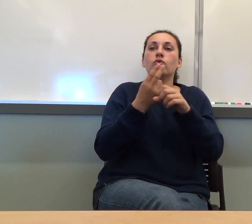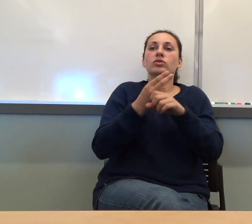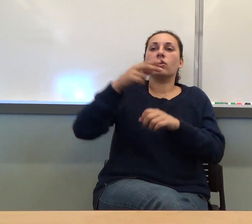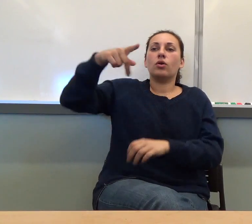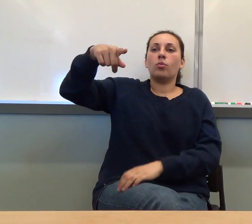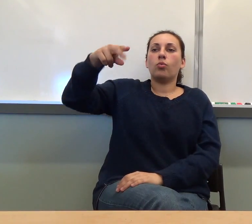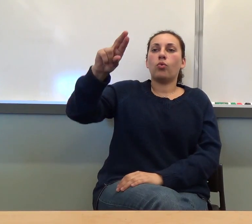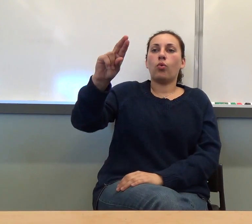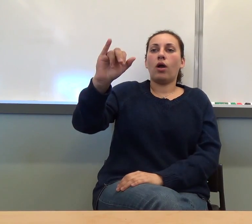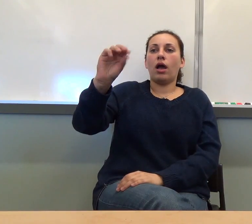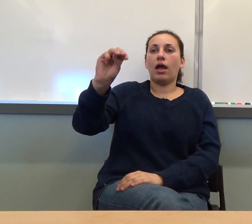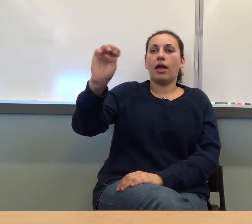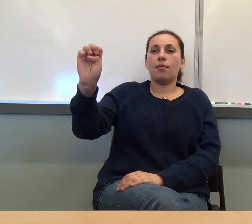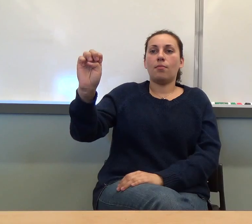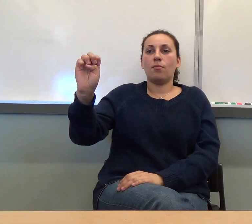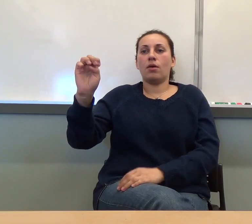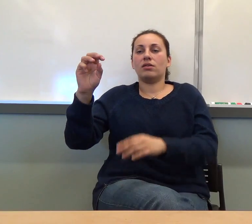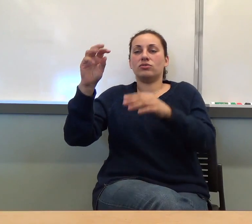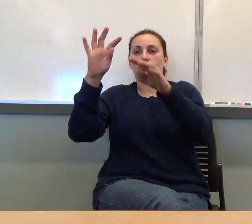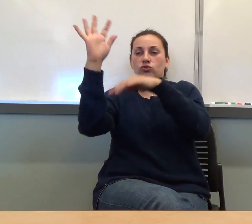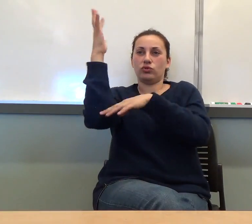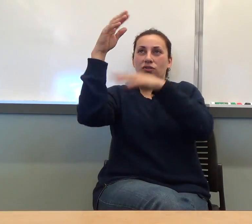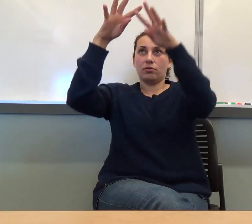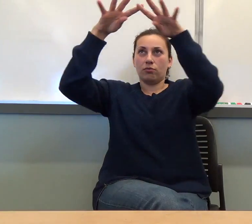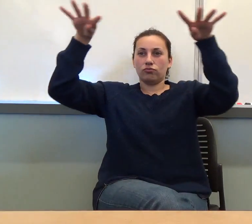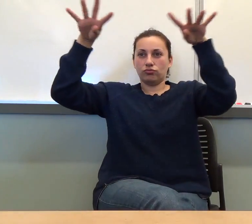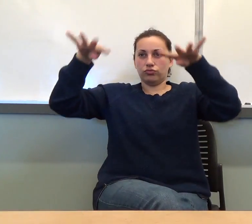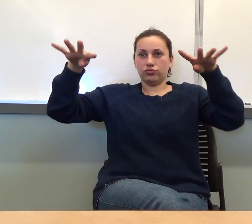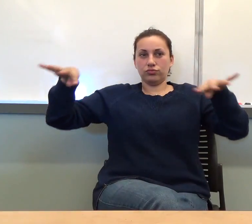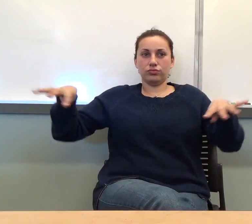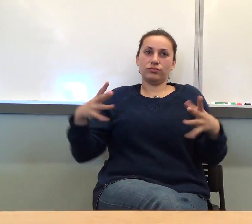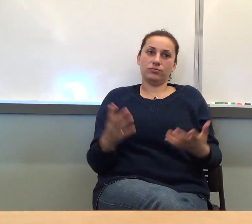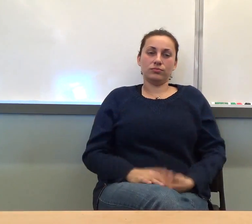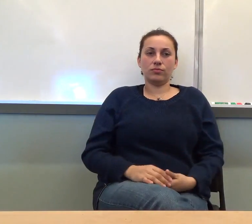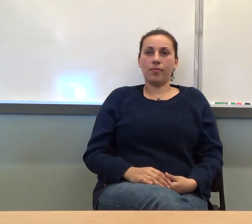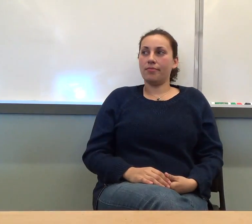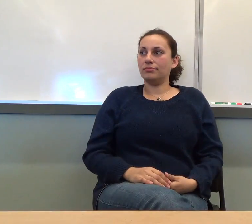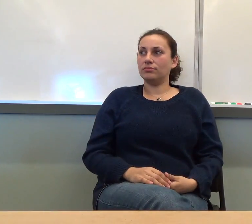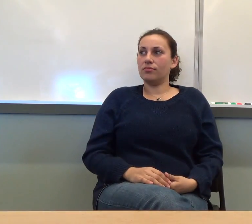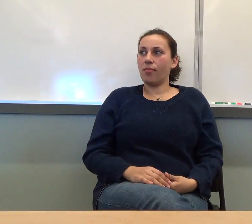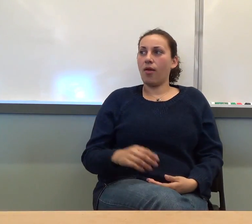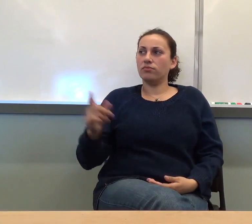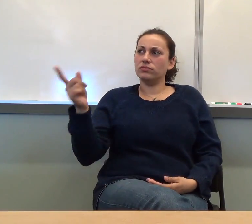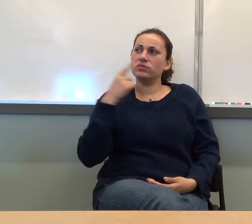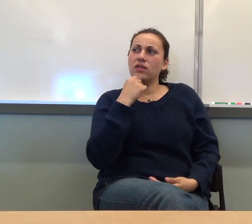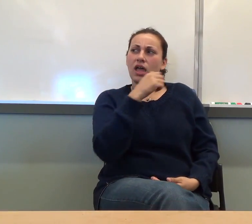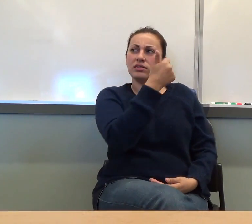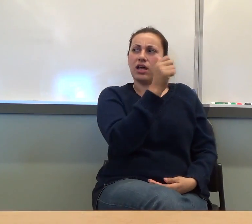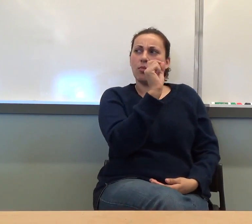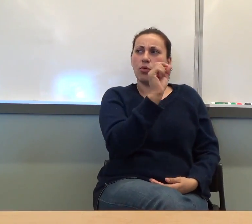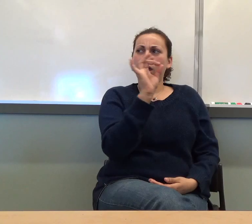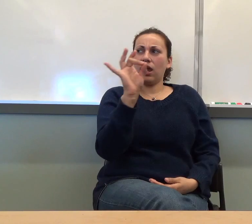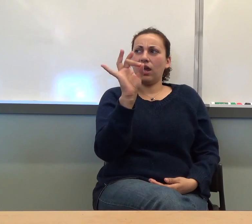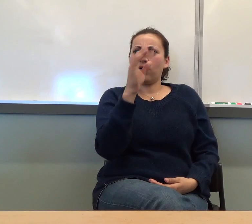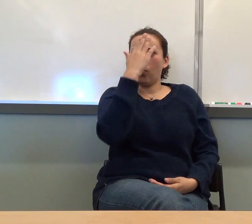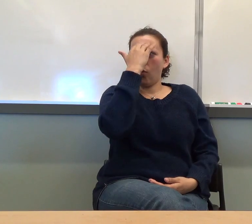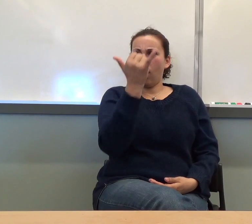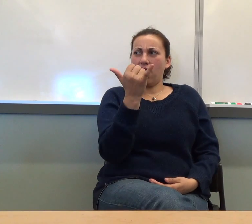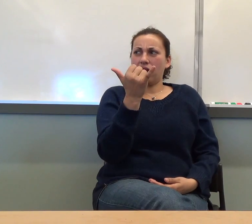The 108, you're supposed to, it's 10.8, you're supposed to move it over to 2 decimals. Sorry. How come it isn't, there's a